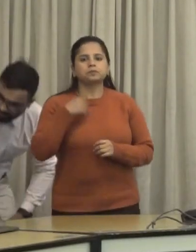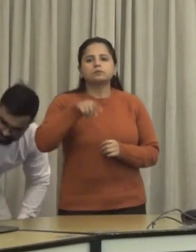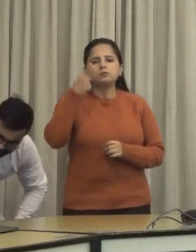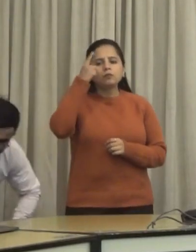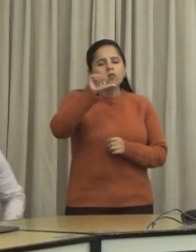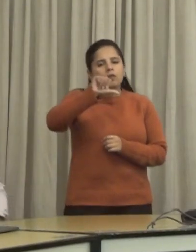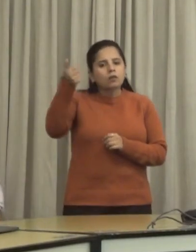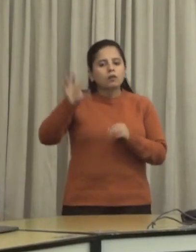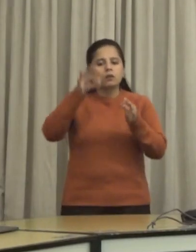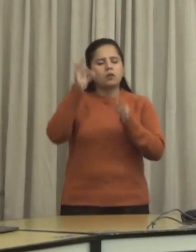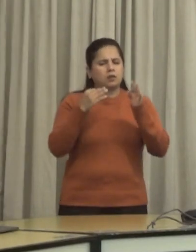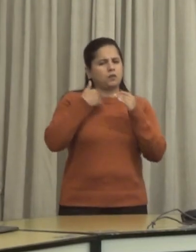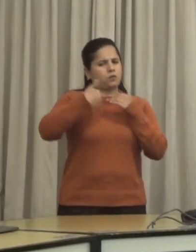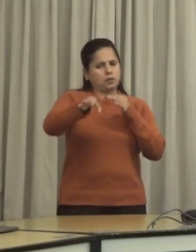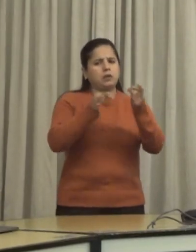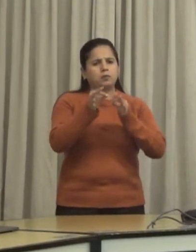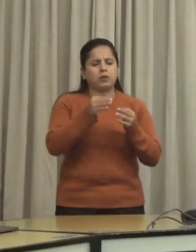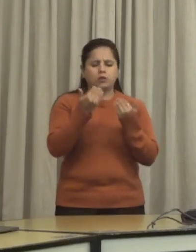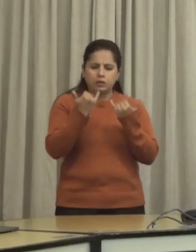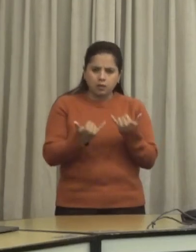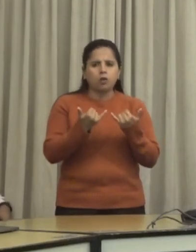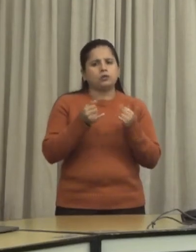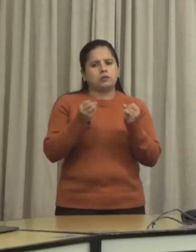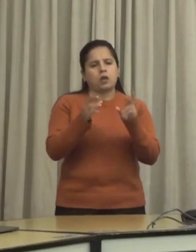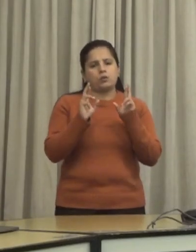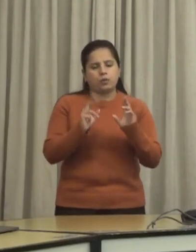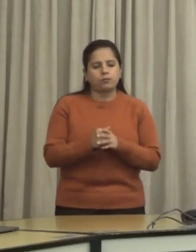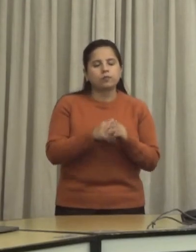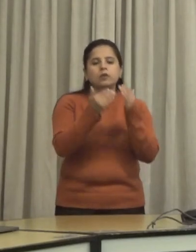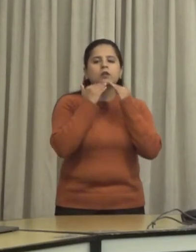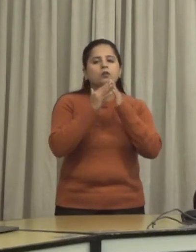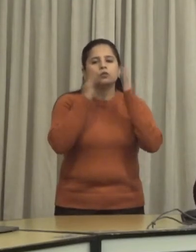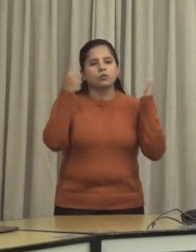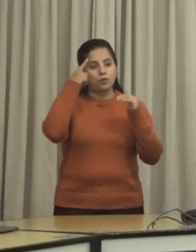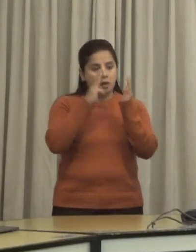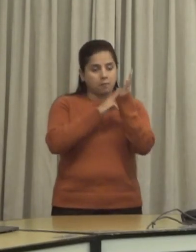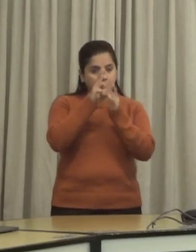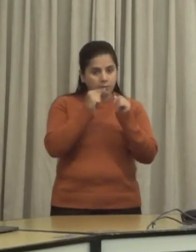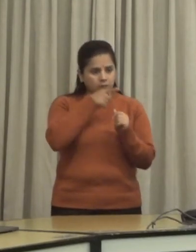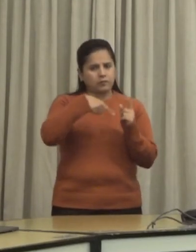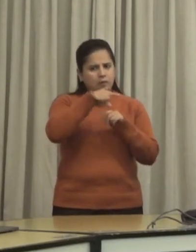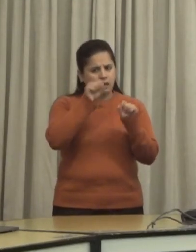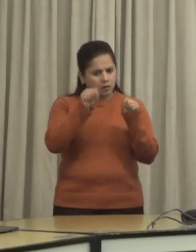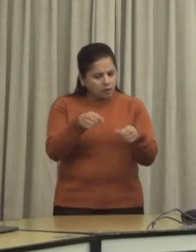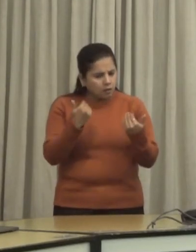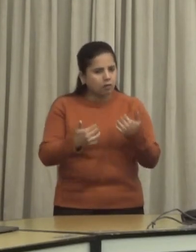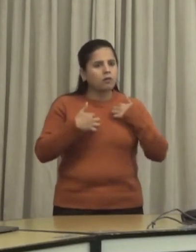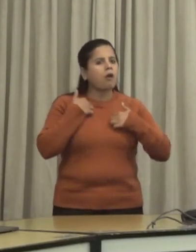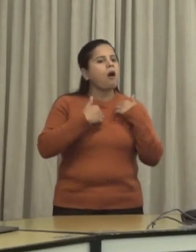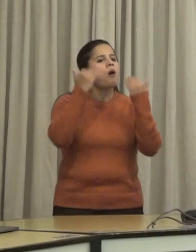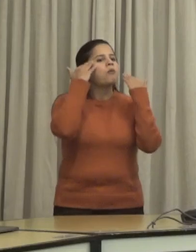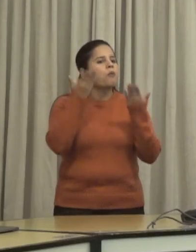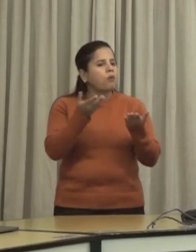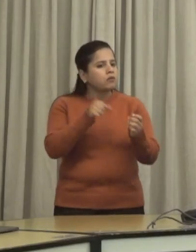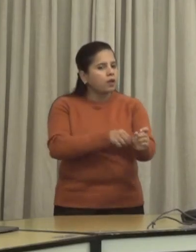judgments. We'll come to that presently. Thank you very much, Dr. Mani. I mean, again, it's interesting to note